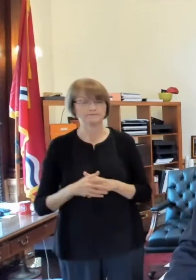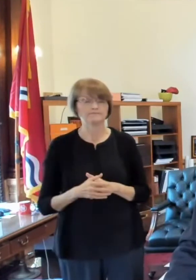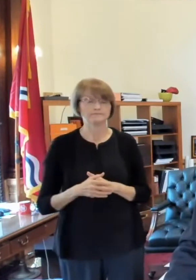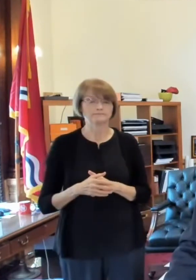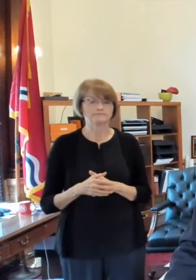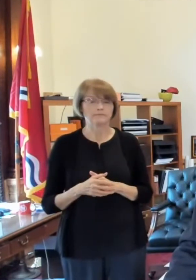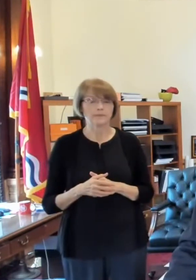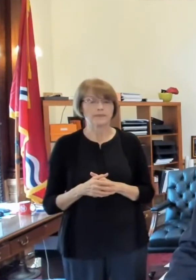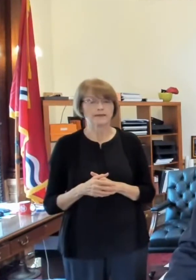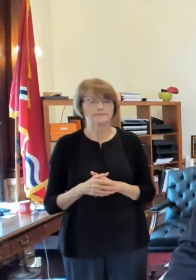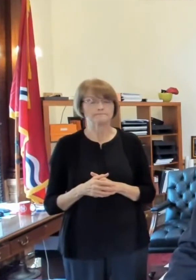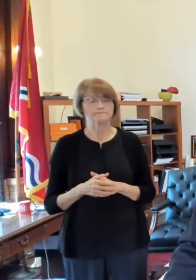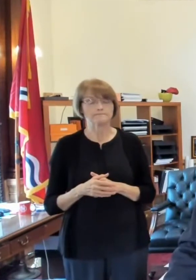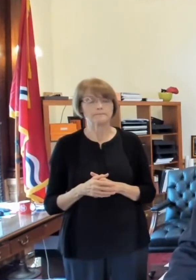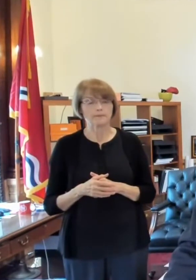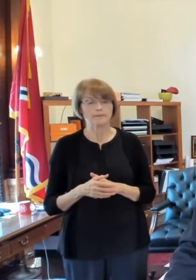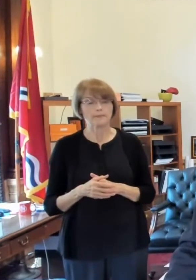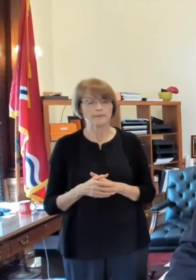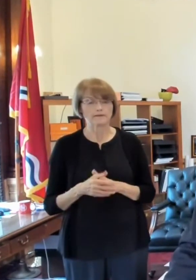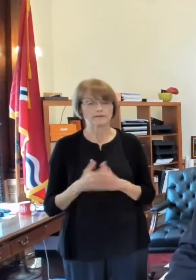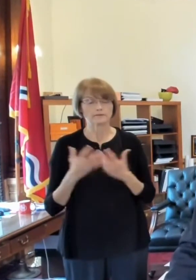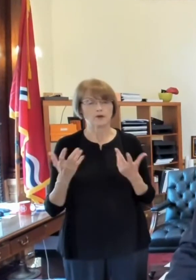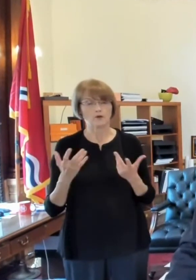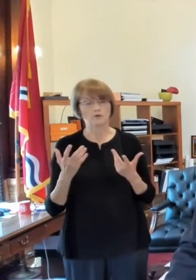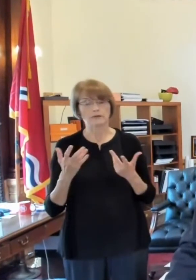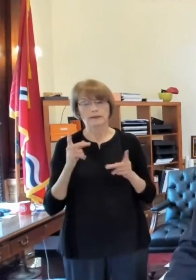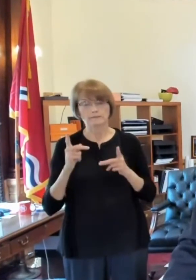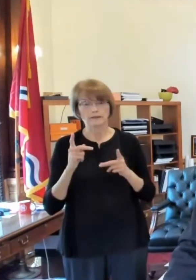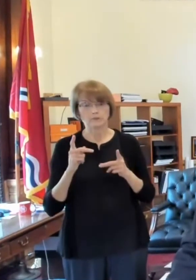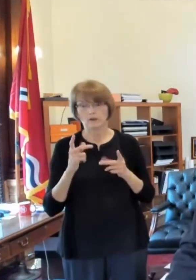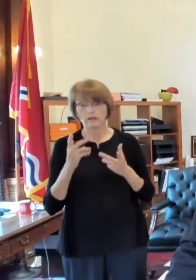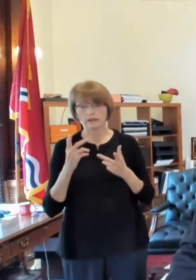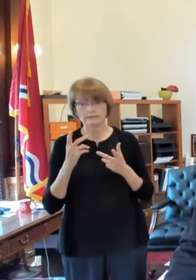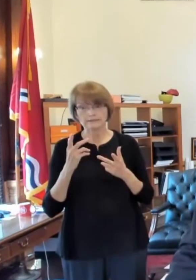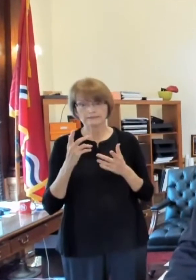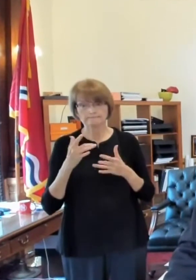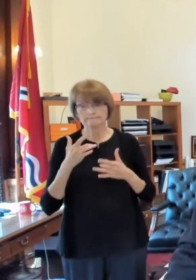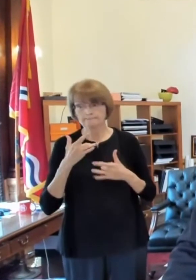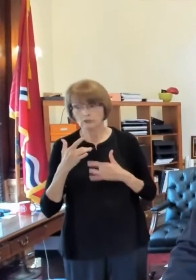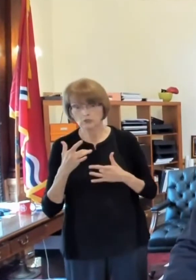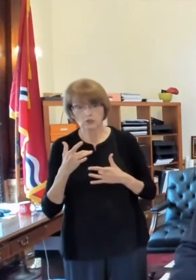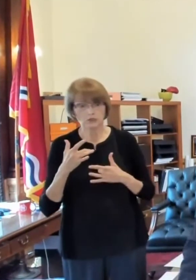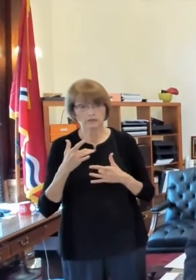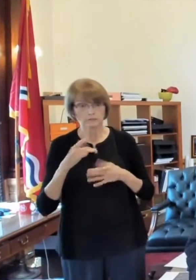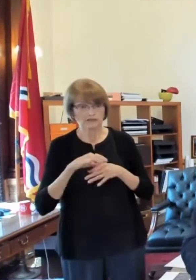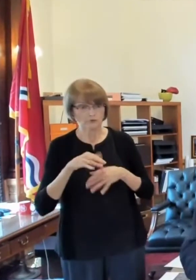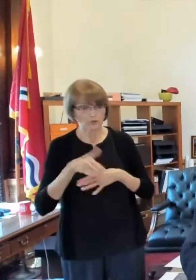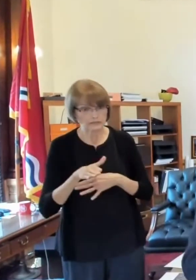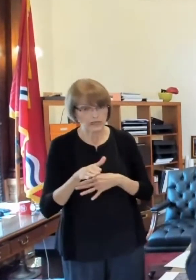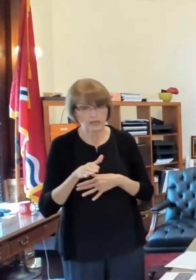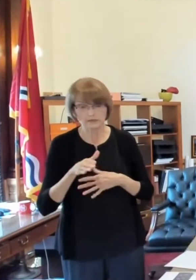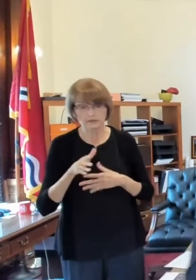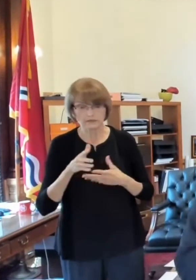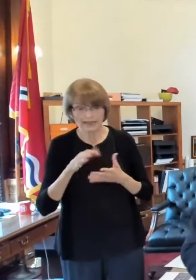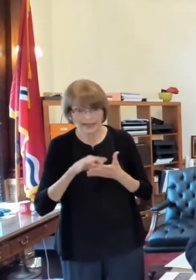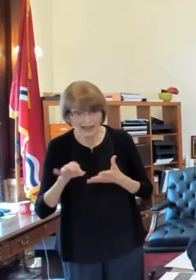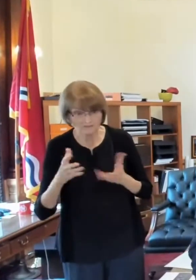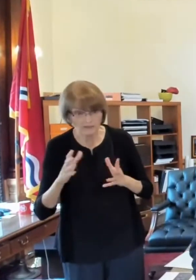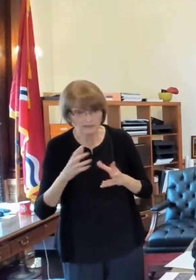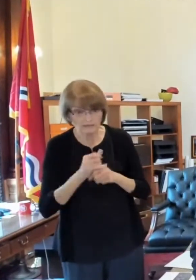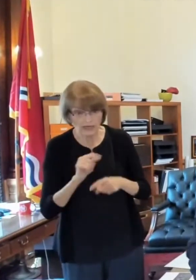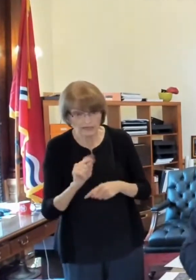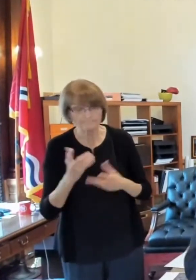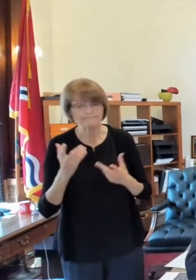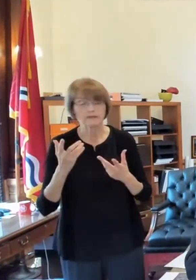And I think it helps to give peace of mind to people to know that their vote's being counted. And like I said before, all that mail is tracked.